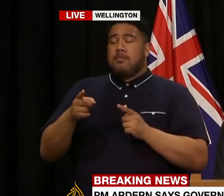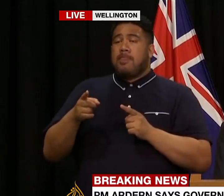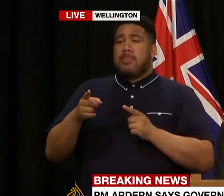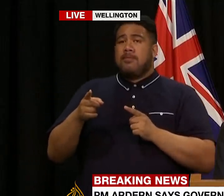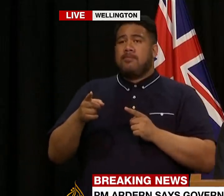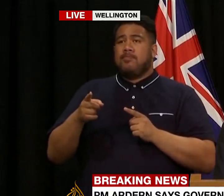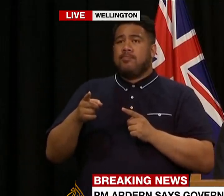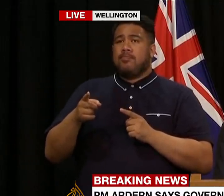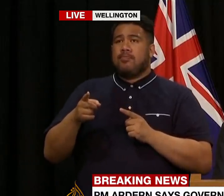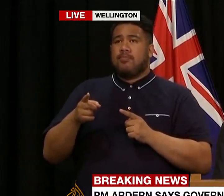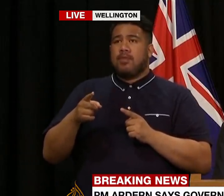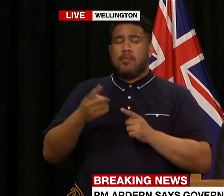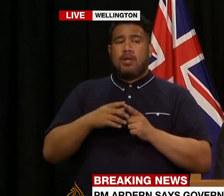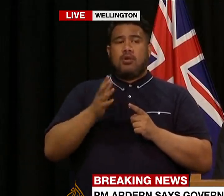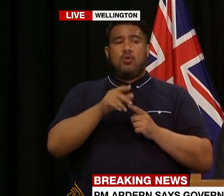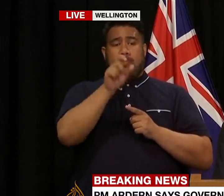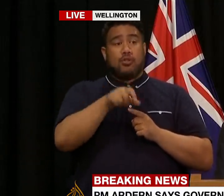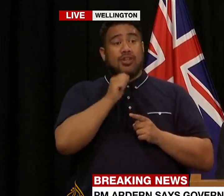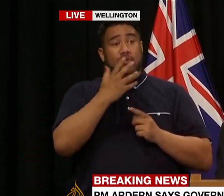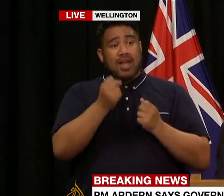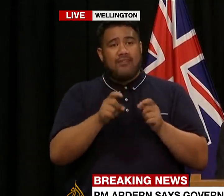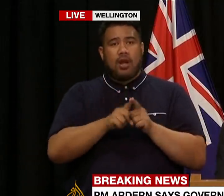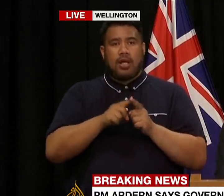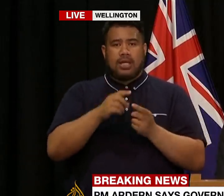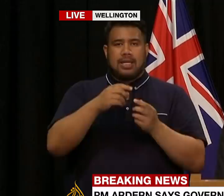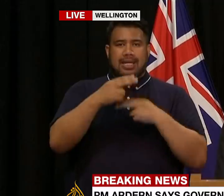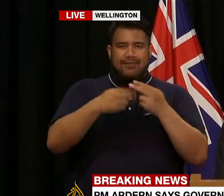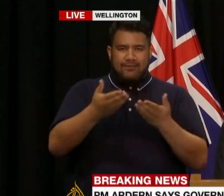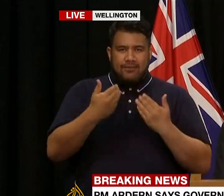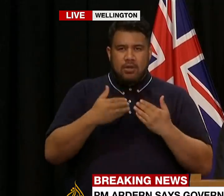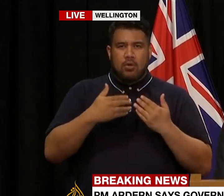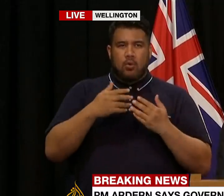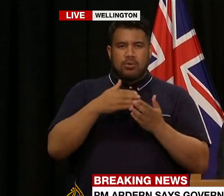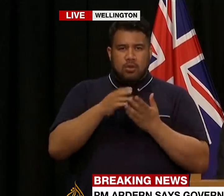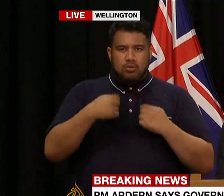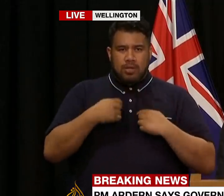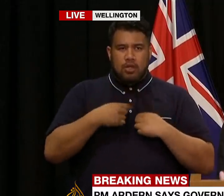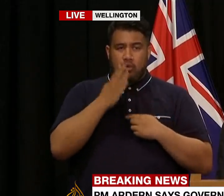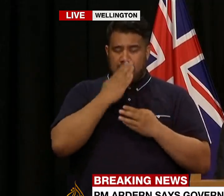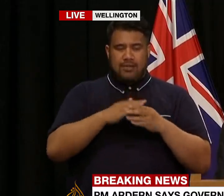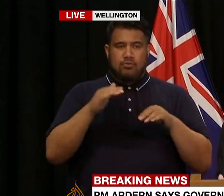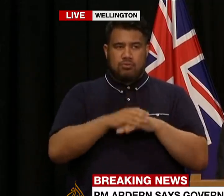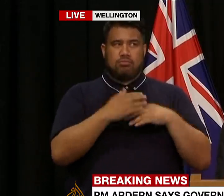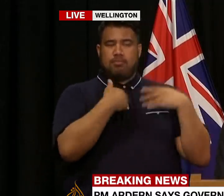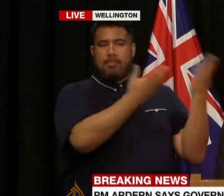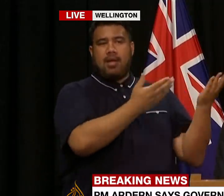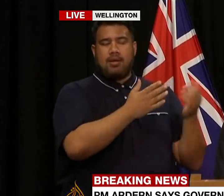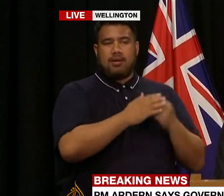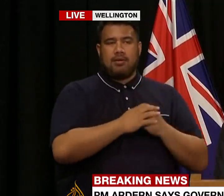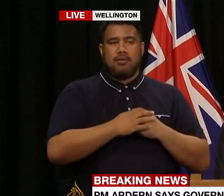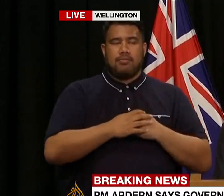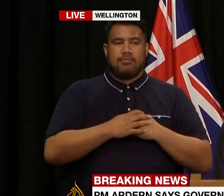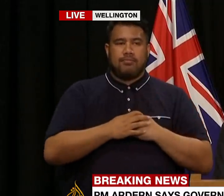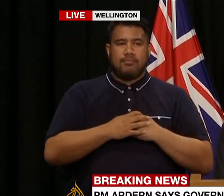or a gift would still have to hand it back in. So technically, all we're doing is covering in the Q&A all of the legal possibilities that someone may engage